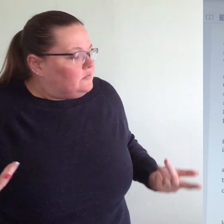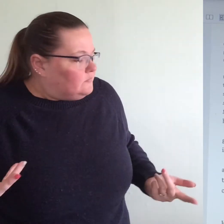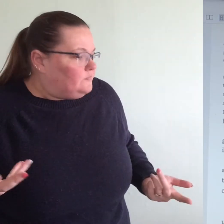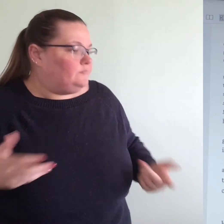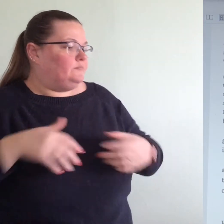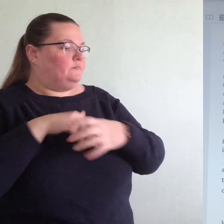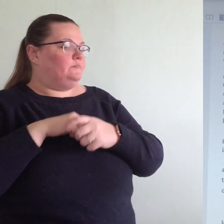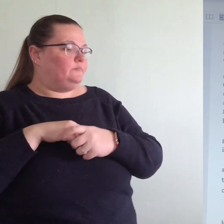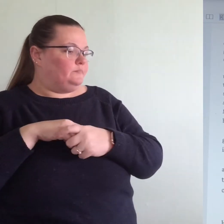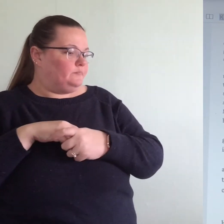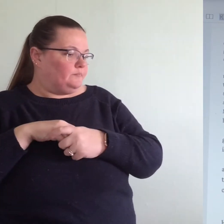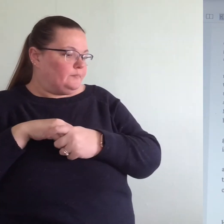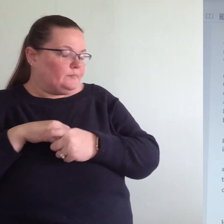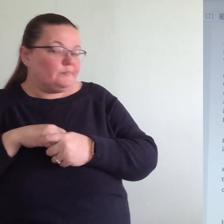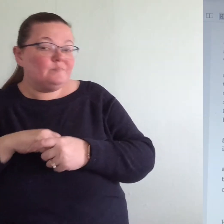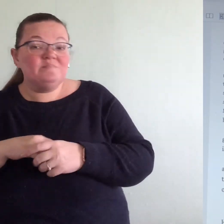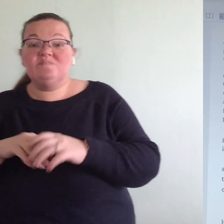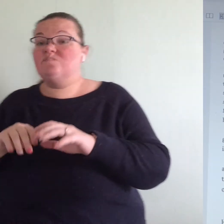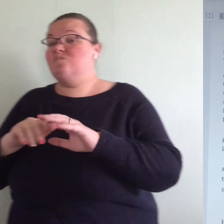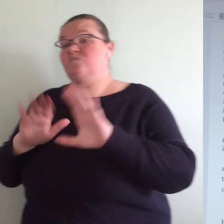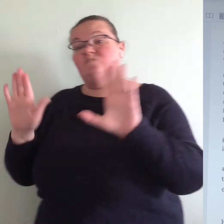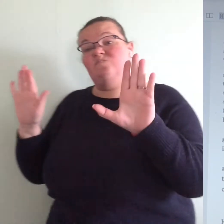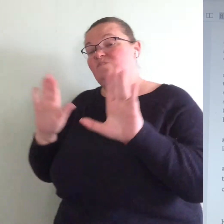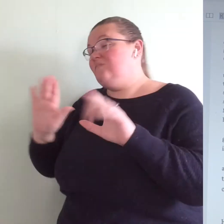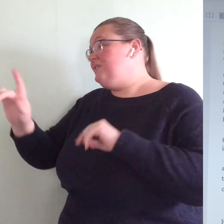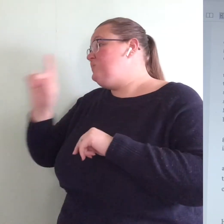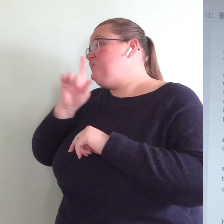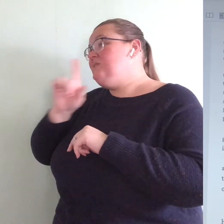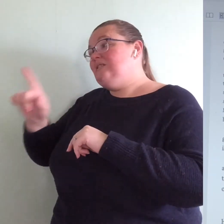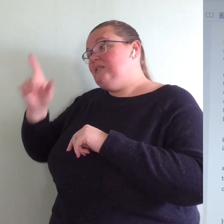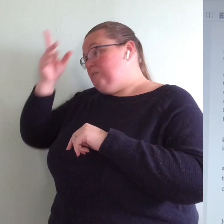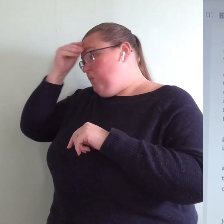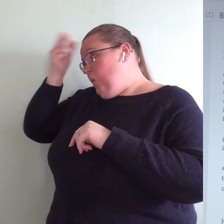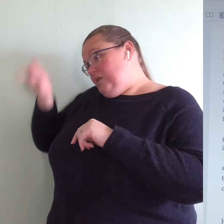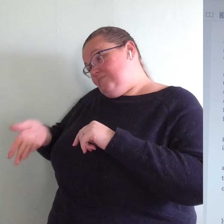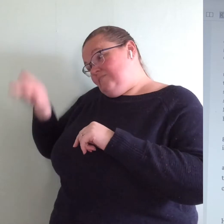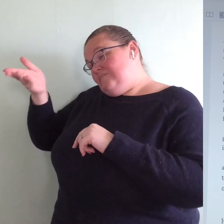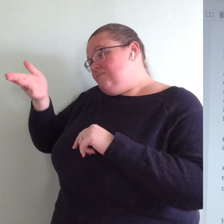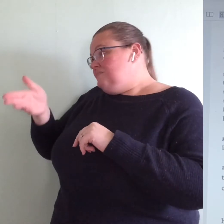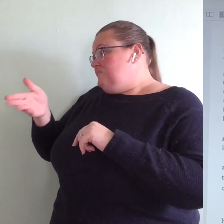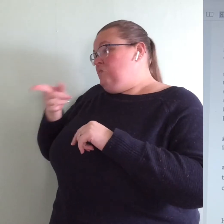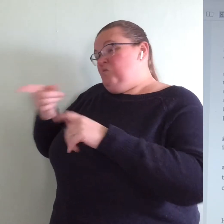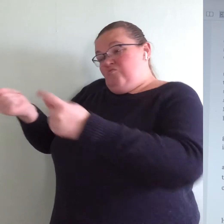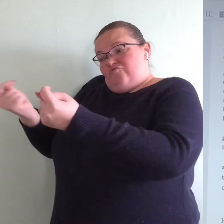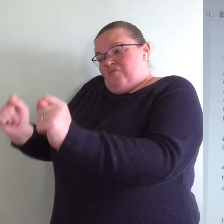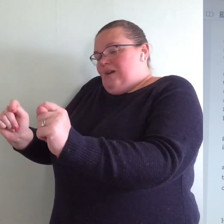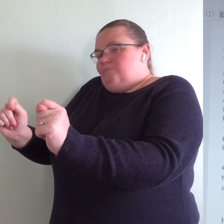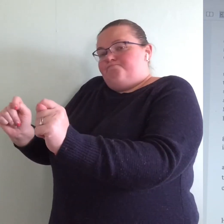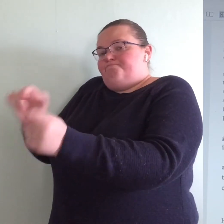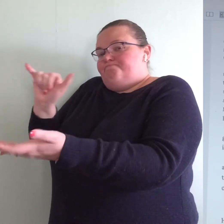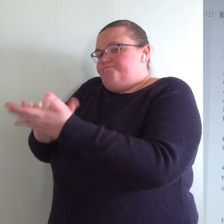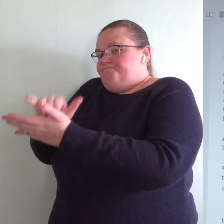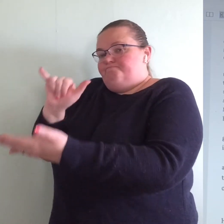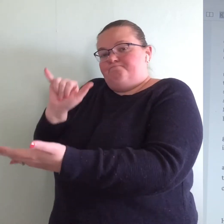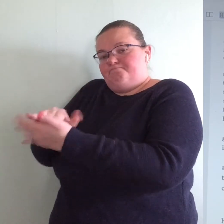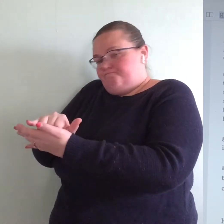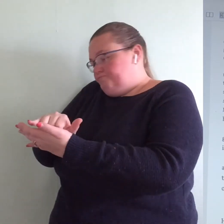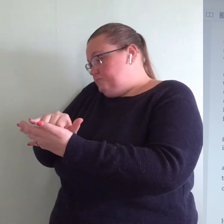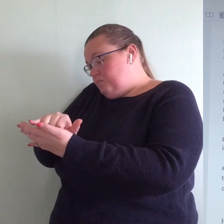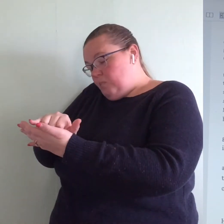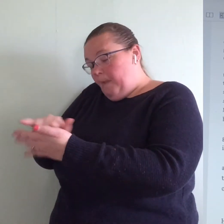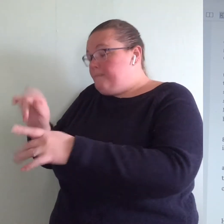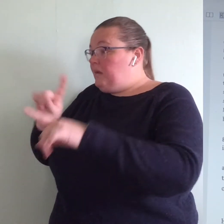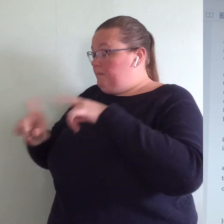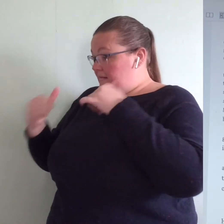have that done to him. It's no good, son of Adam, said Mr. Beaver. No good you trying, of all people.